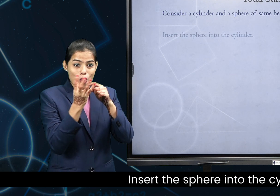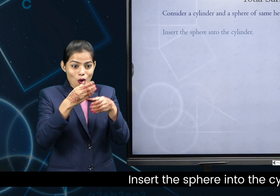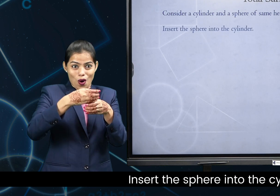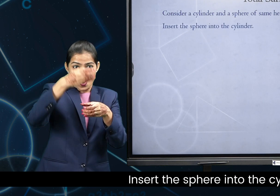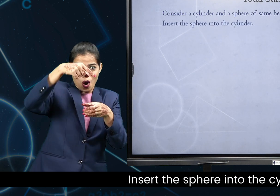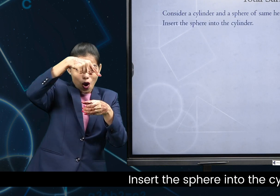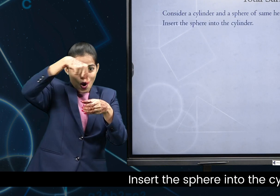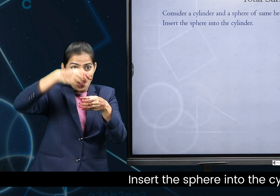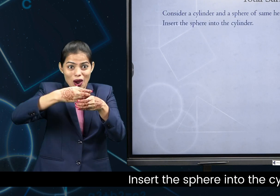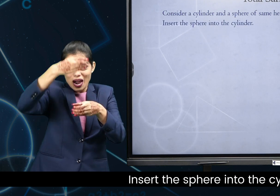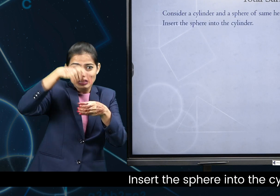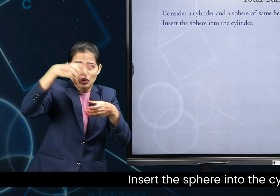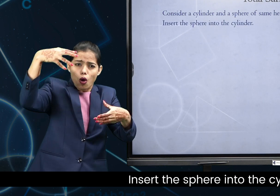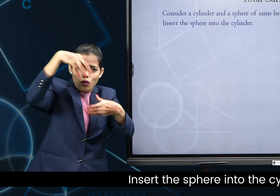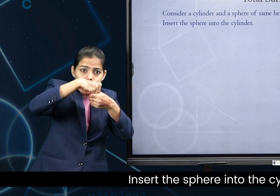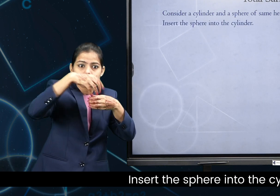Insert the sphere into the cylinder.